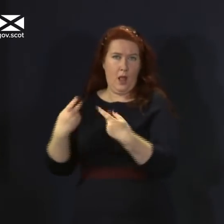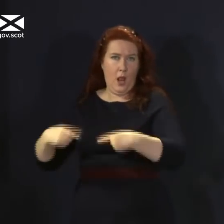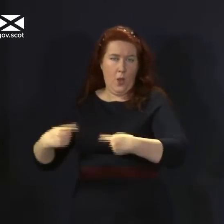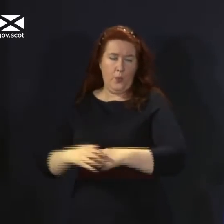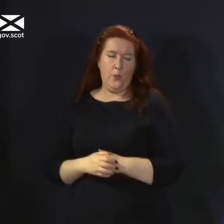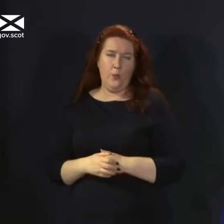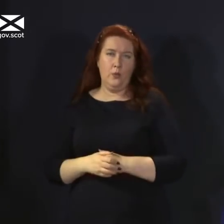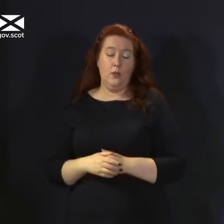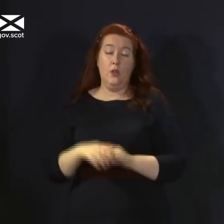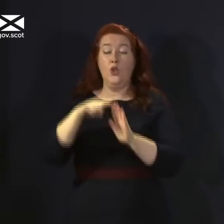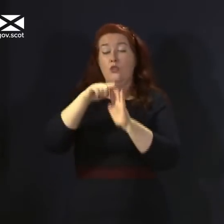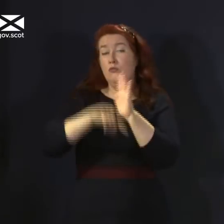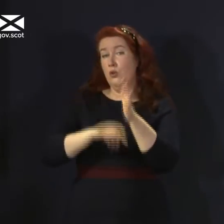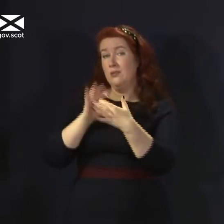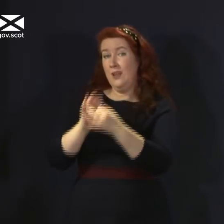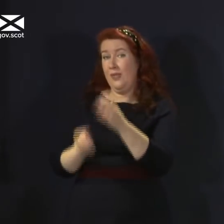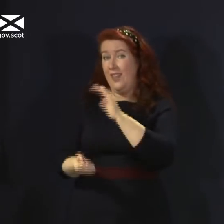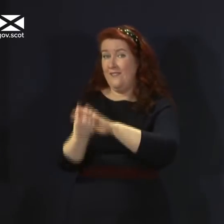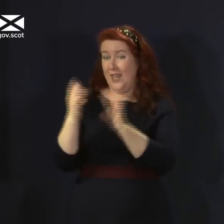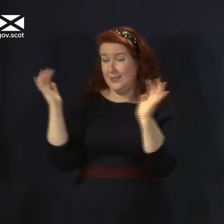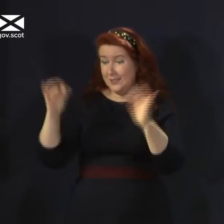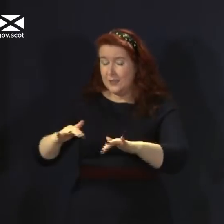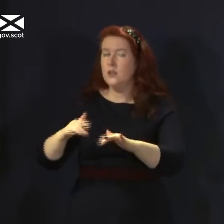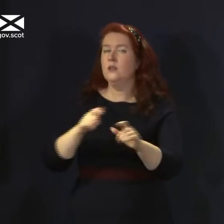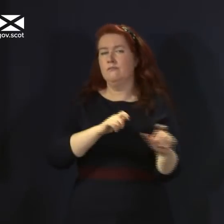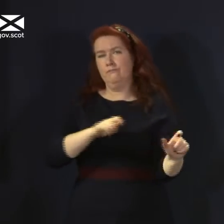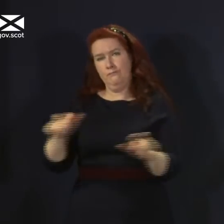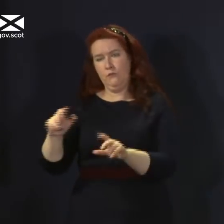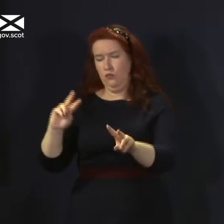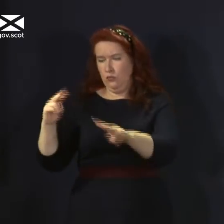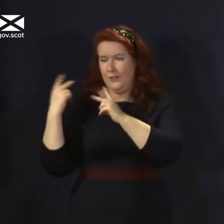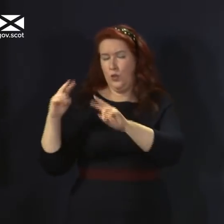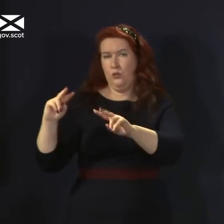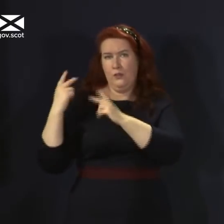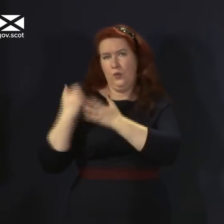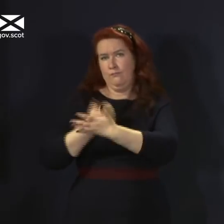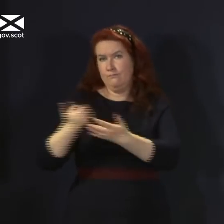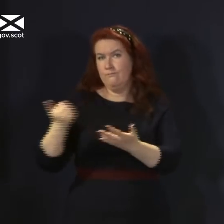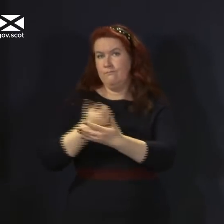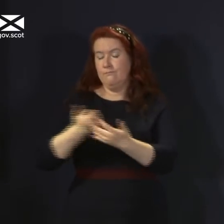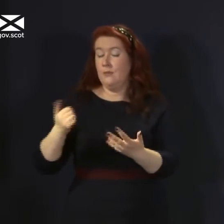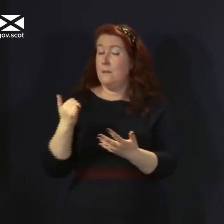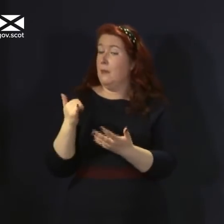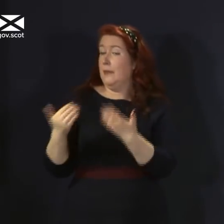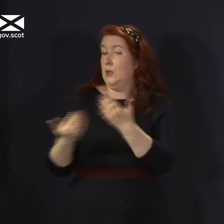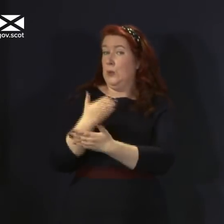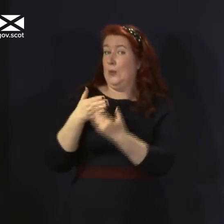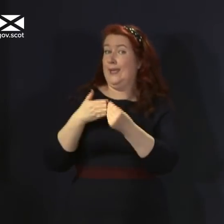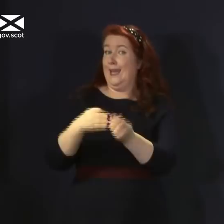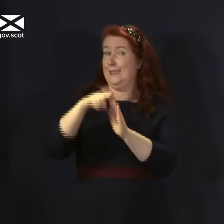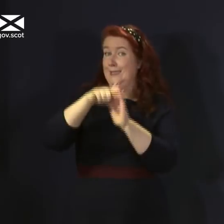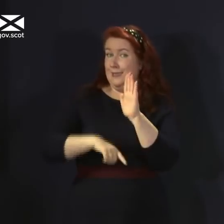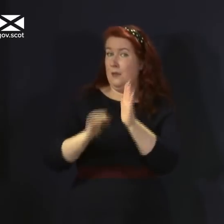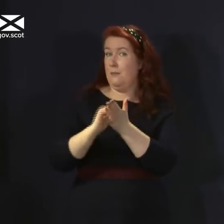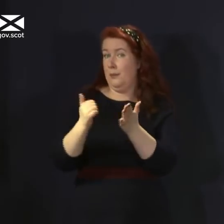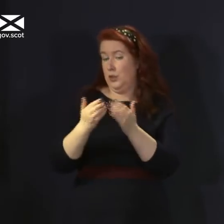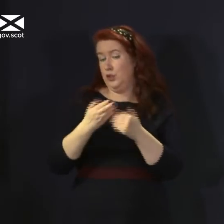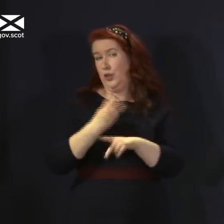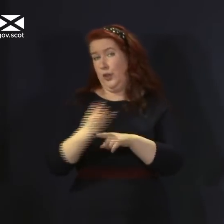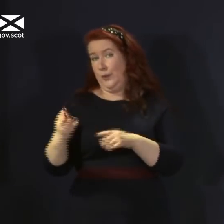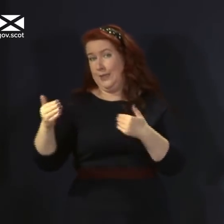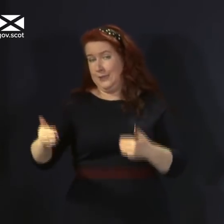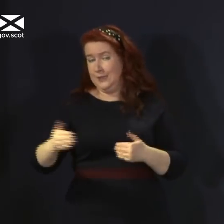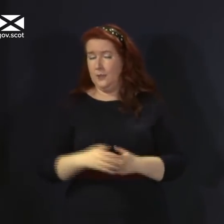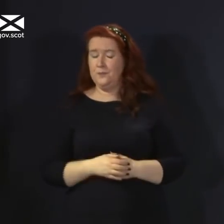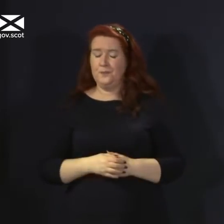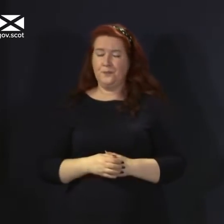continue to review the rules on events in consultation with the event sector, and updated guidance may well be published during the next 3 weeks. And as